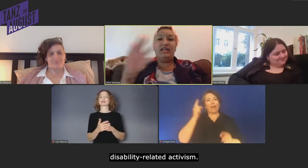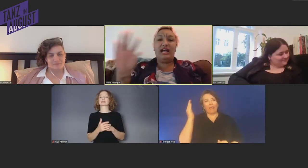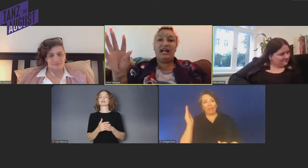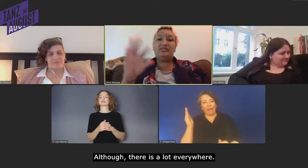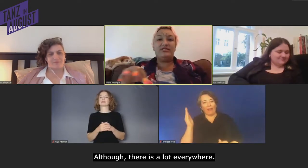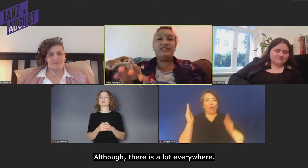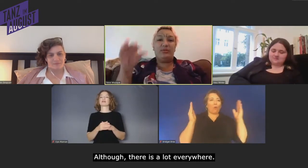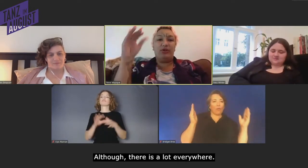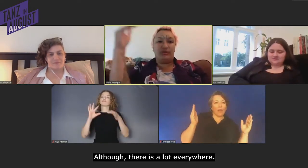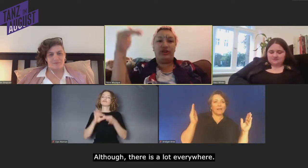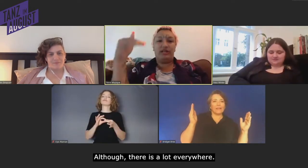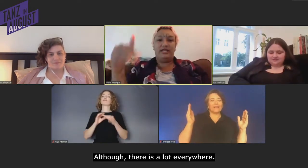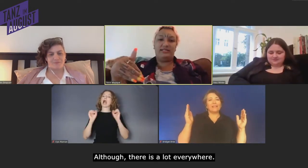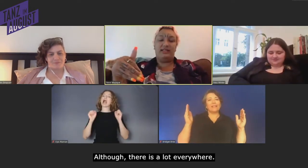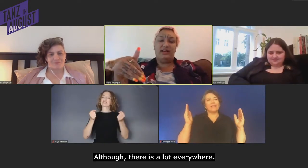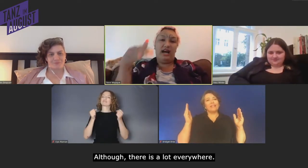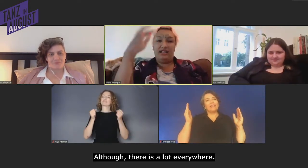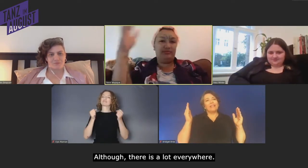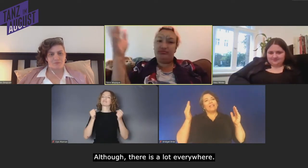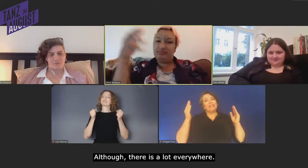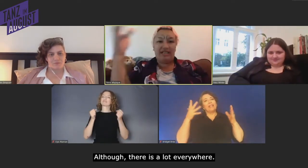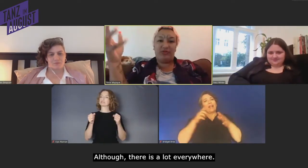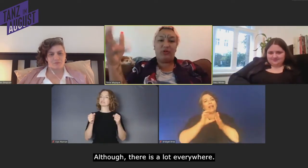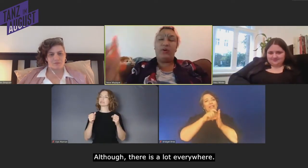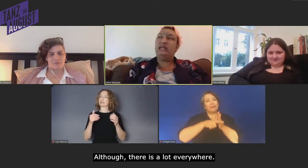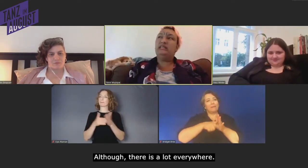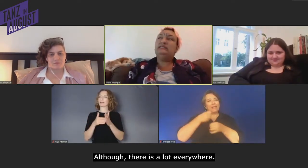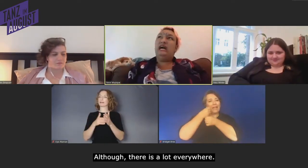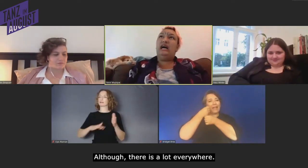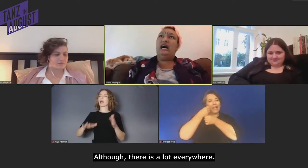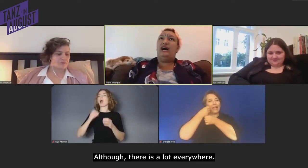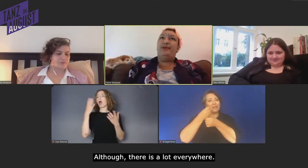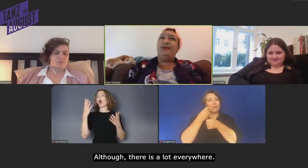disability-related activism, although there is a lot everywhere.